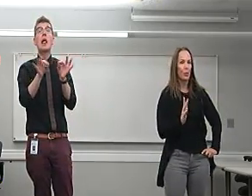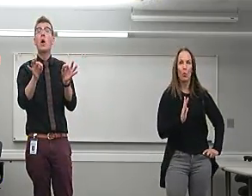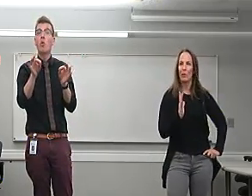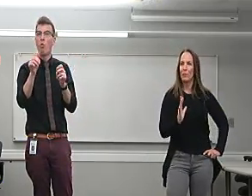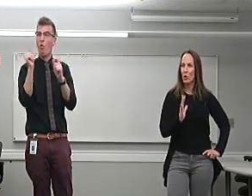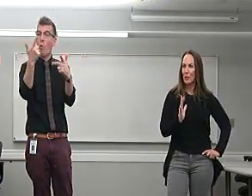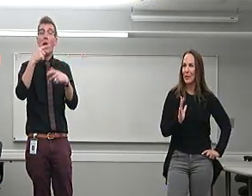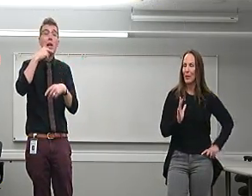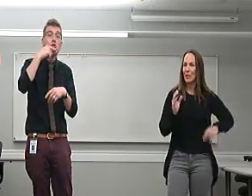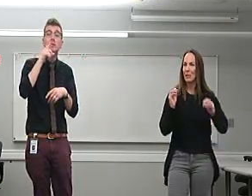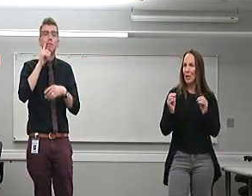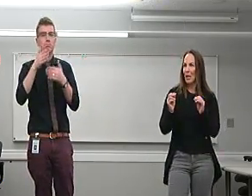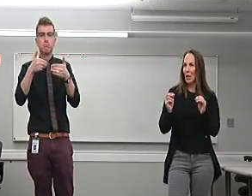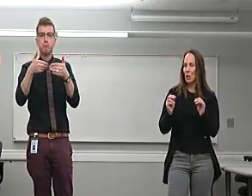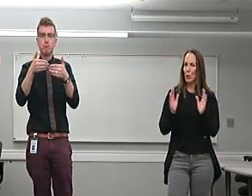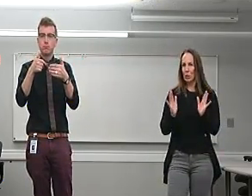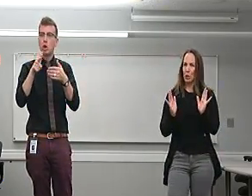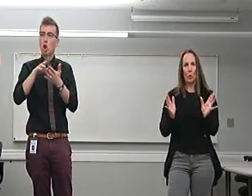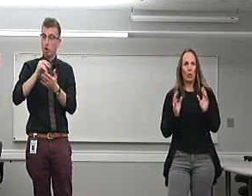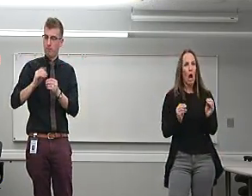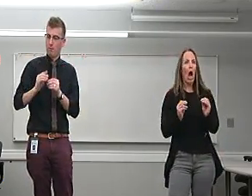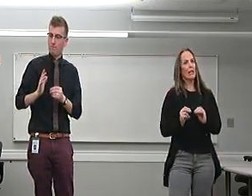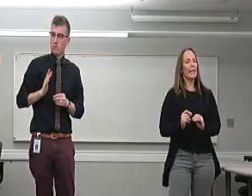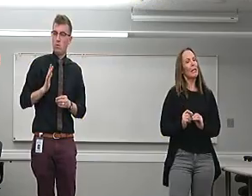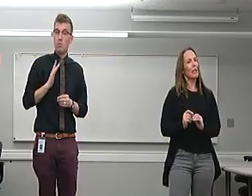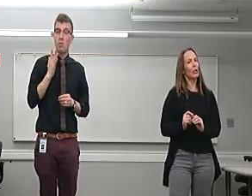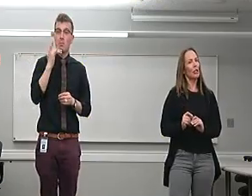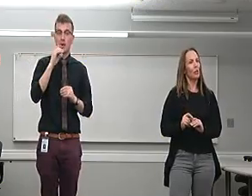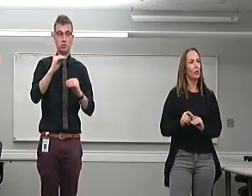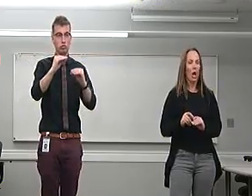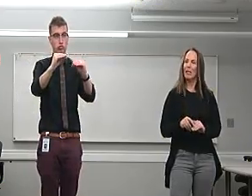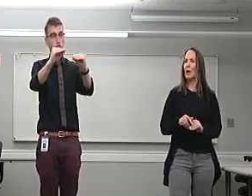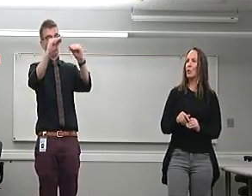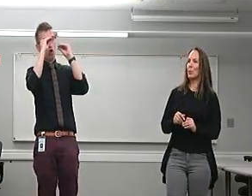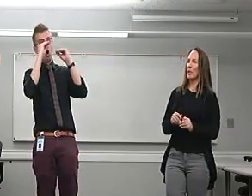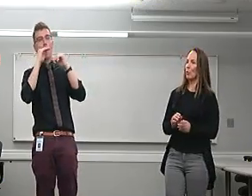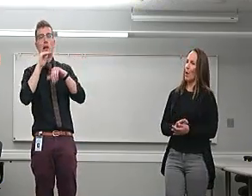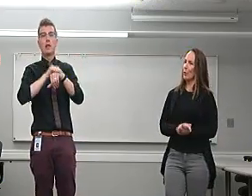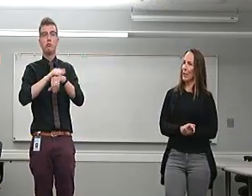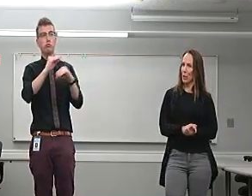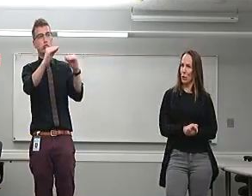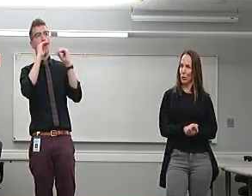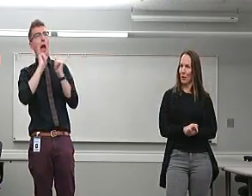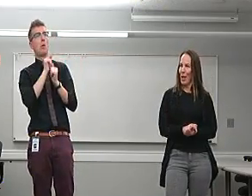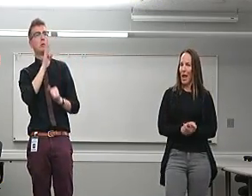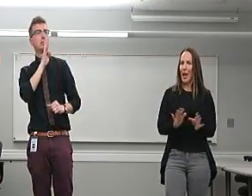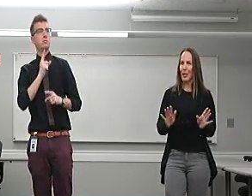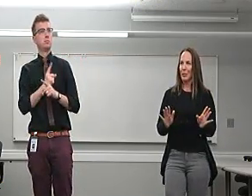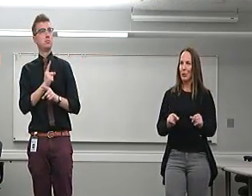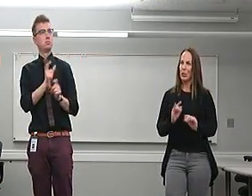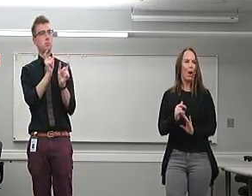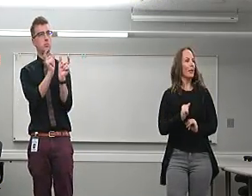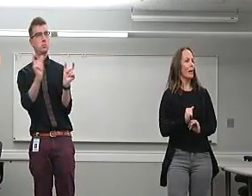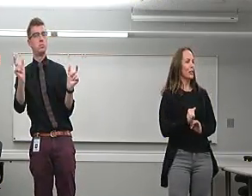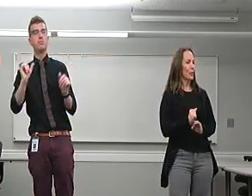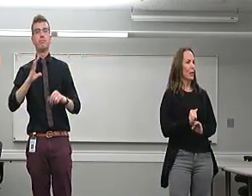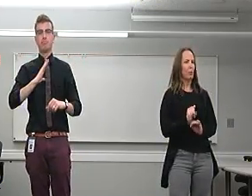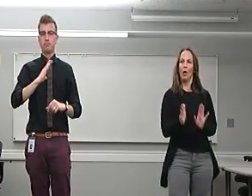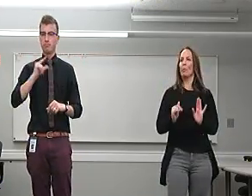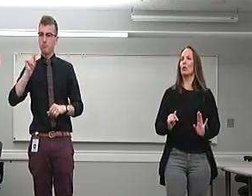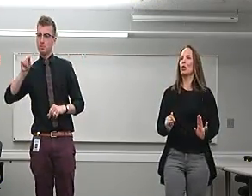because you're taught English. You're taught how to speak proper English. And you're taught how to speak proper